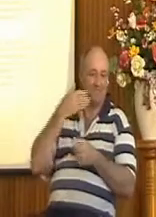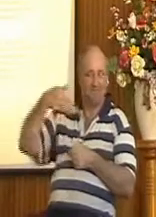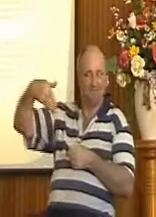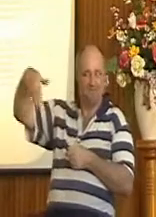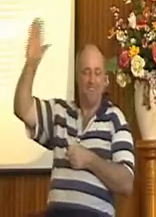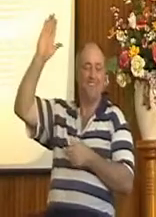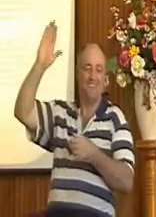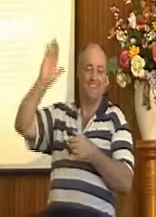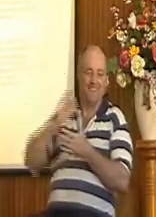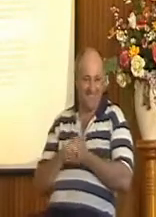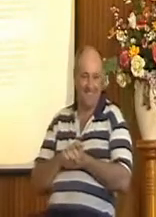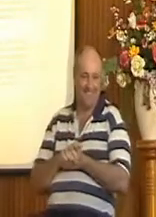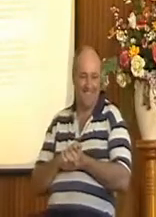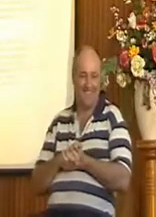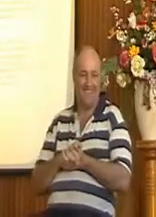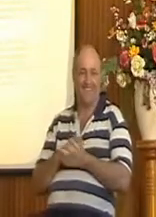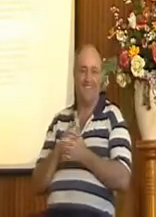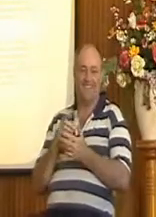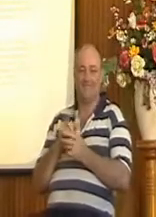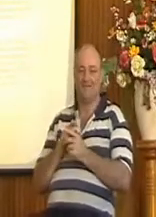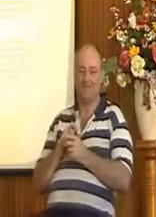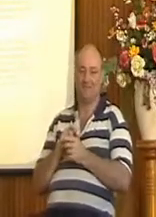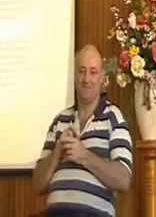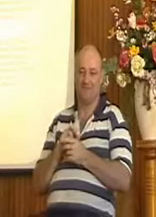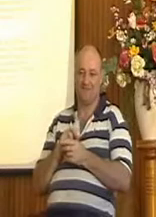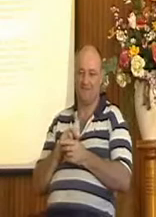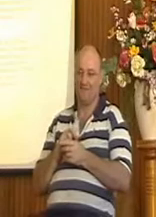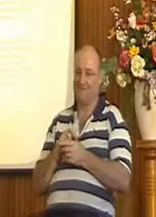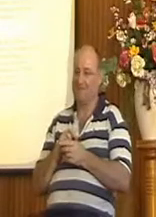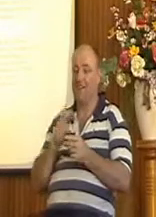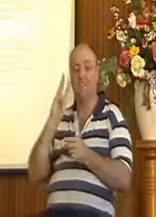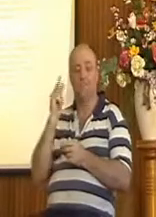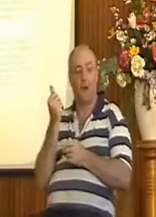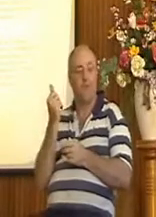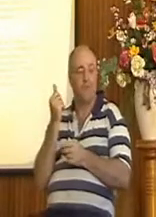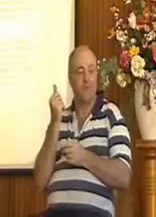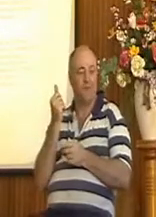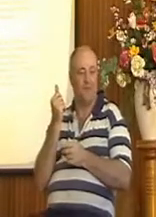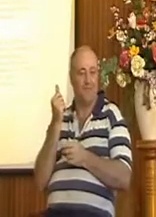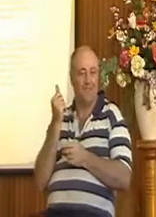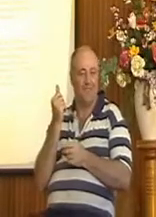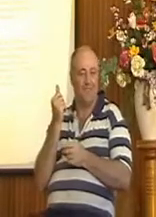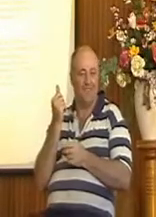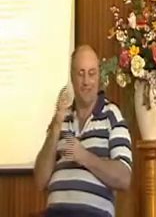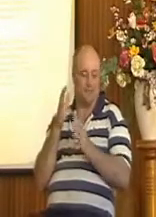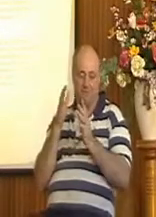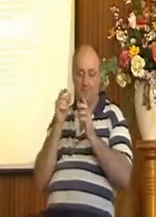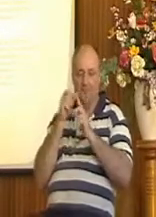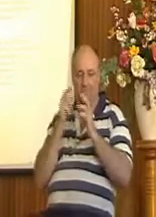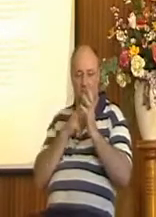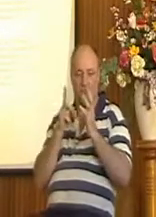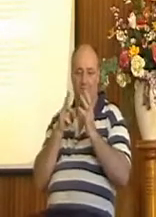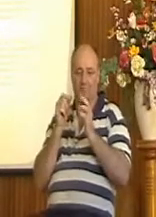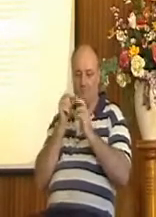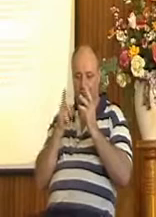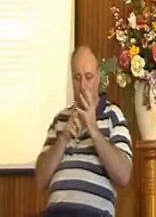Others when they go. But Paul was a man that improved his batting average tremendously. By that